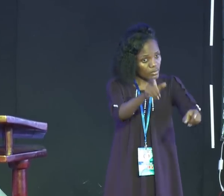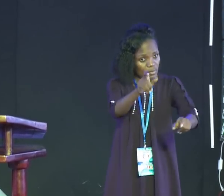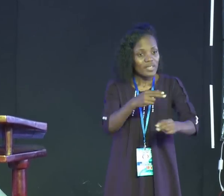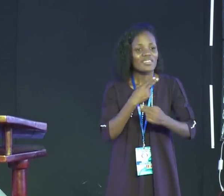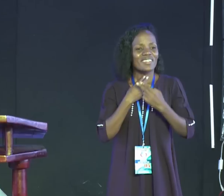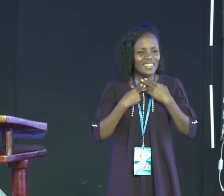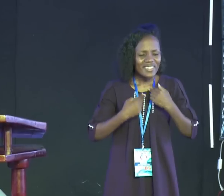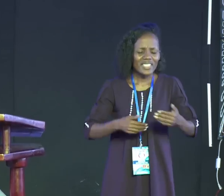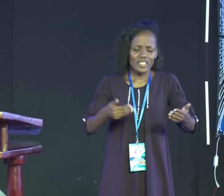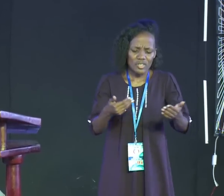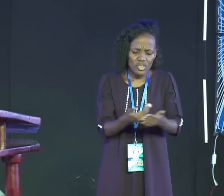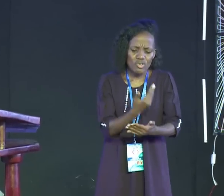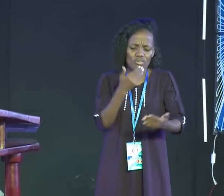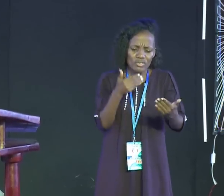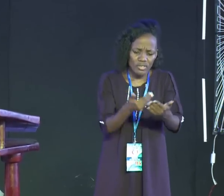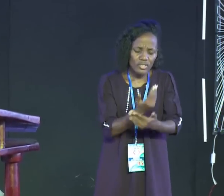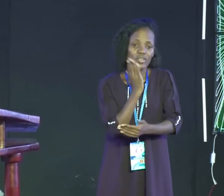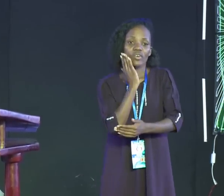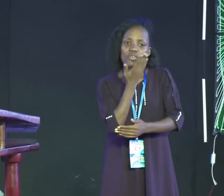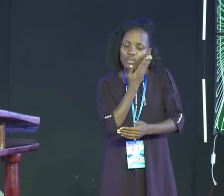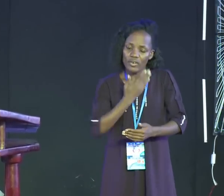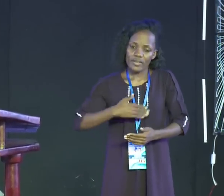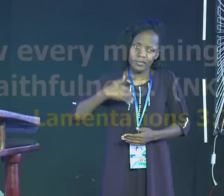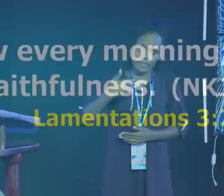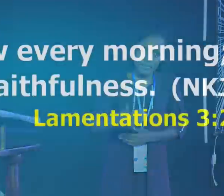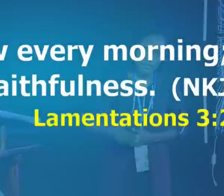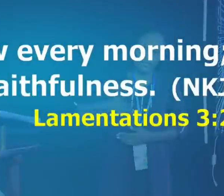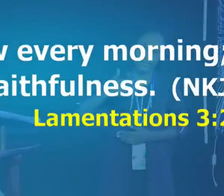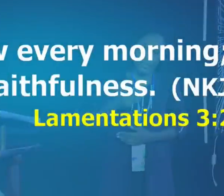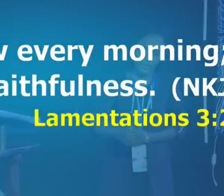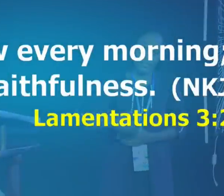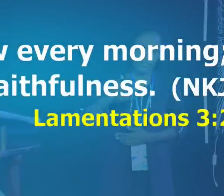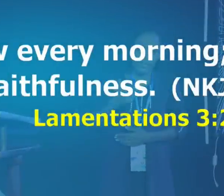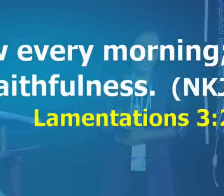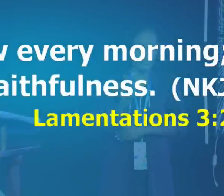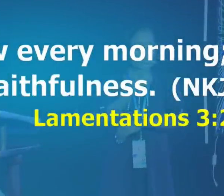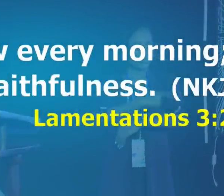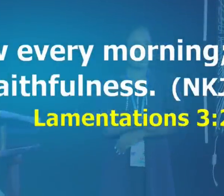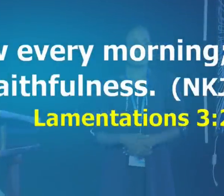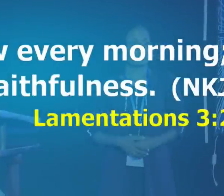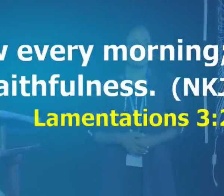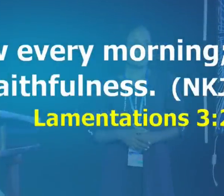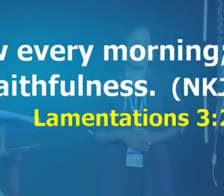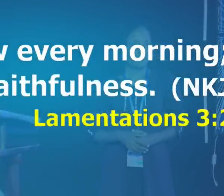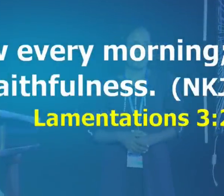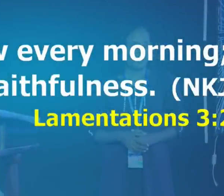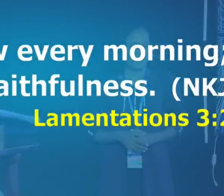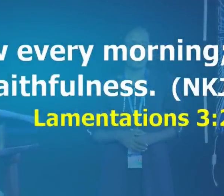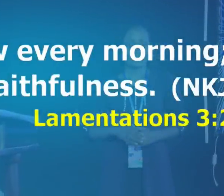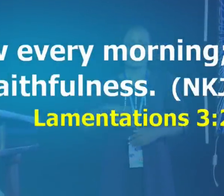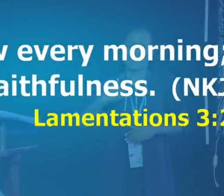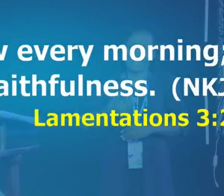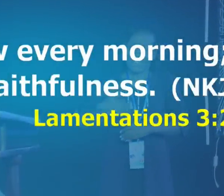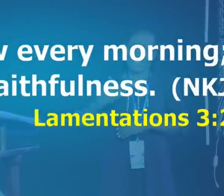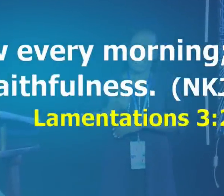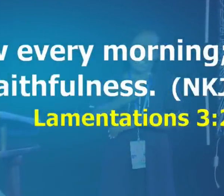buli lunaku. When you need new grace every morning. Buli